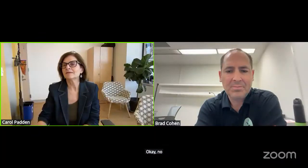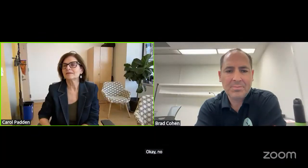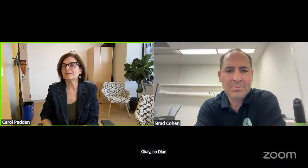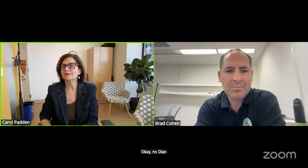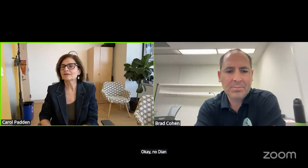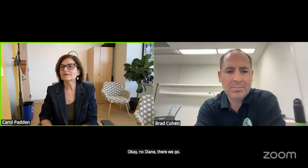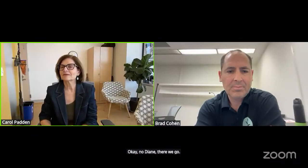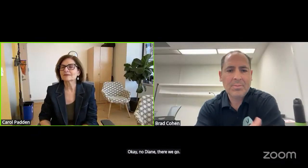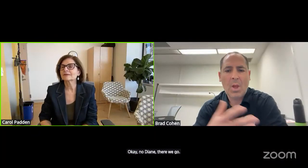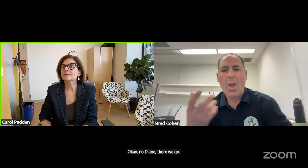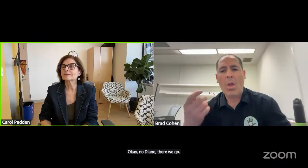go.